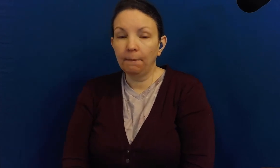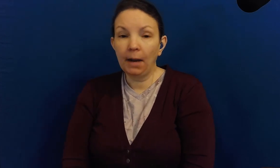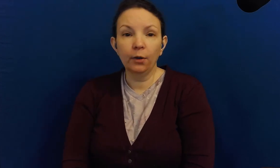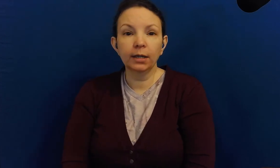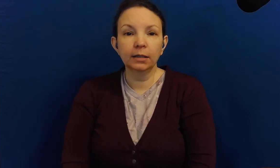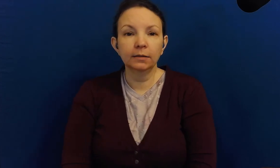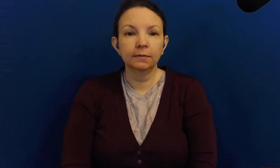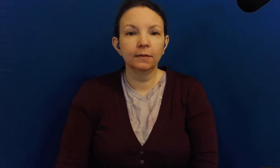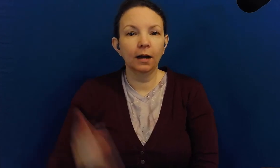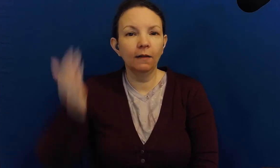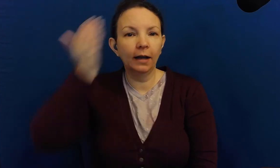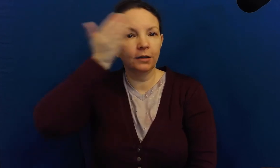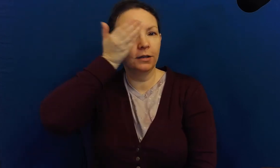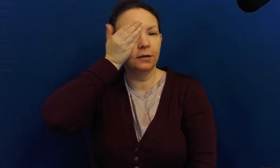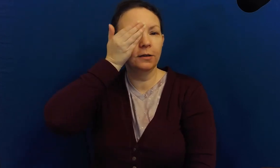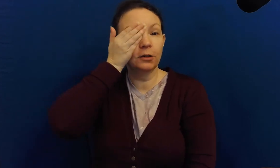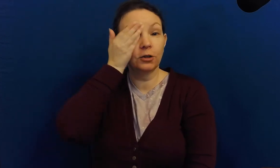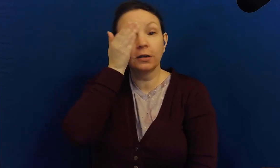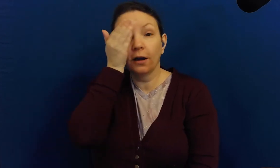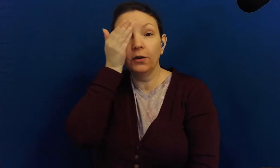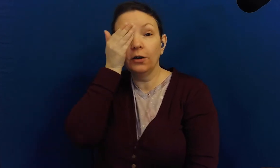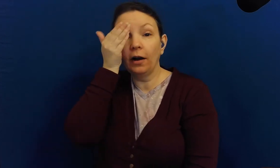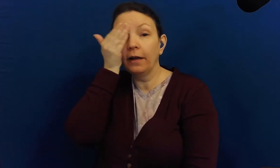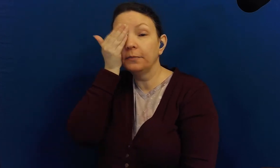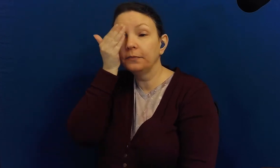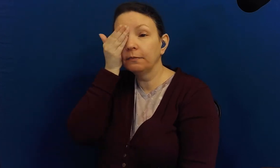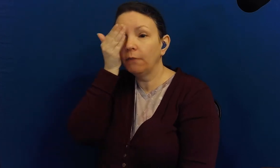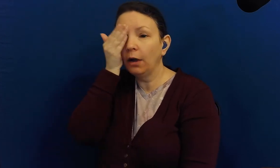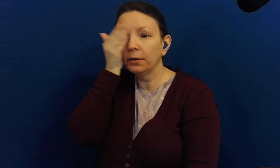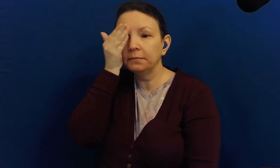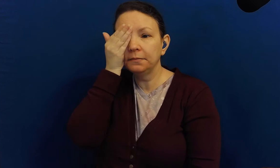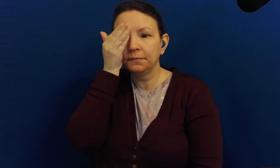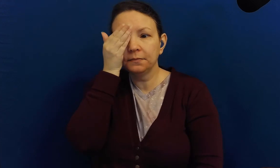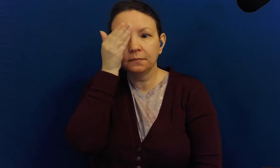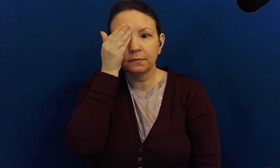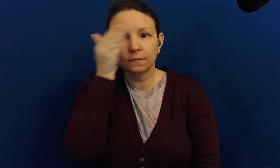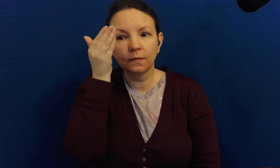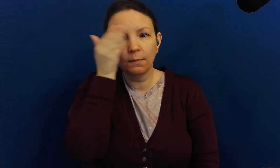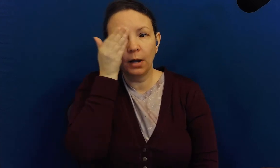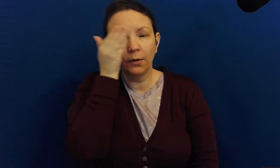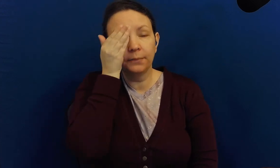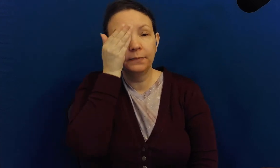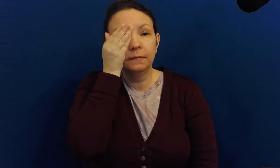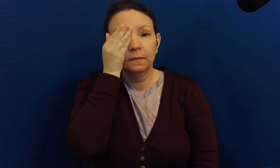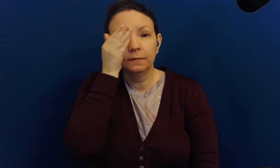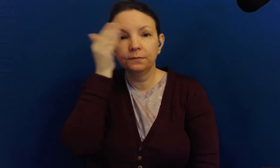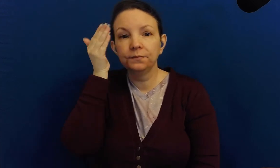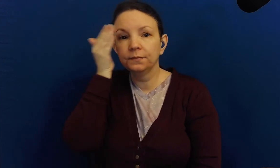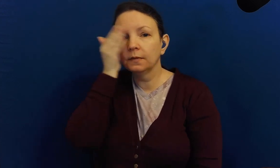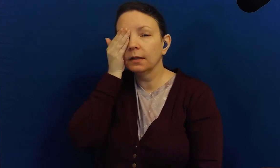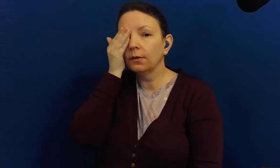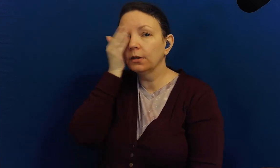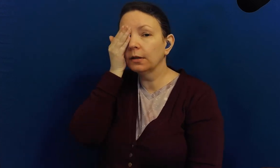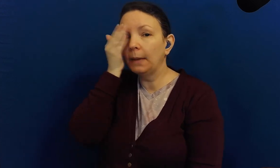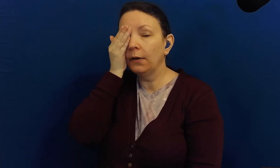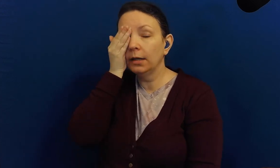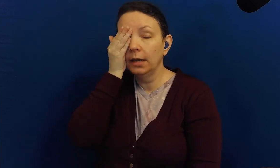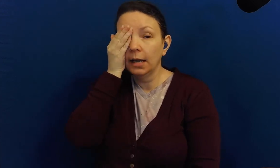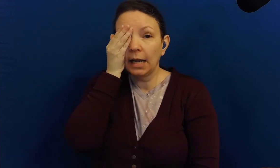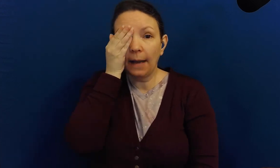Pirate, I like to do is just covering your eye. Pirate. Pirate. So it's a pirate. Captain